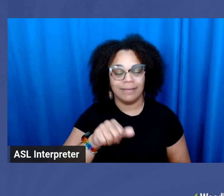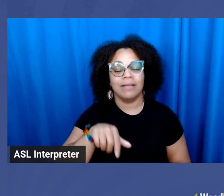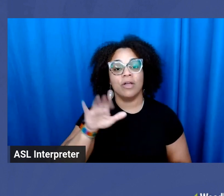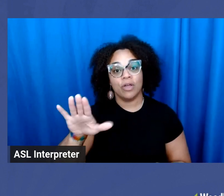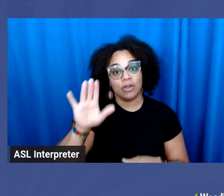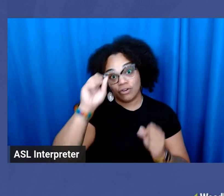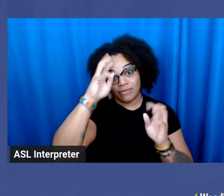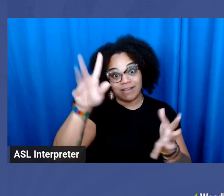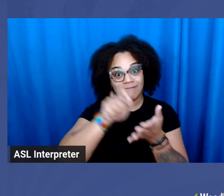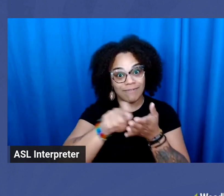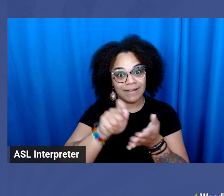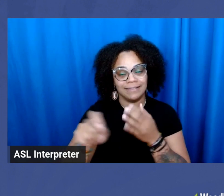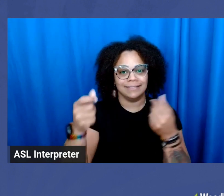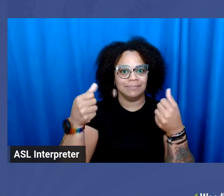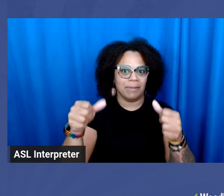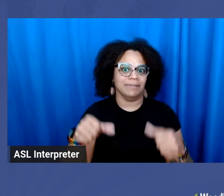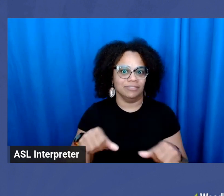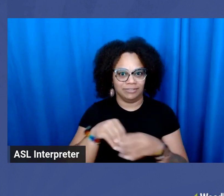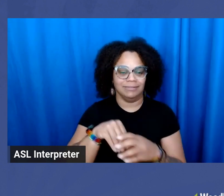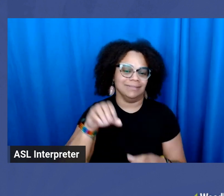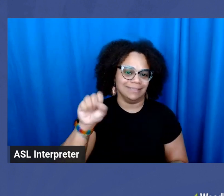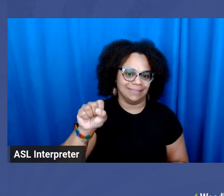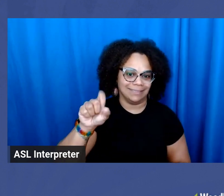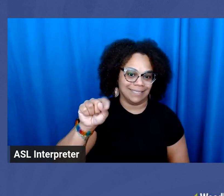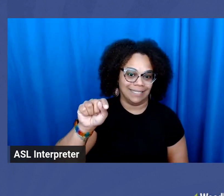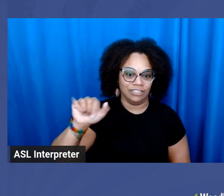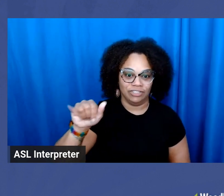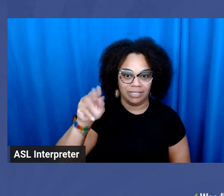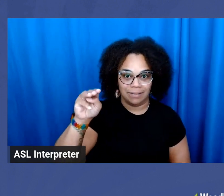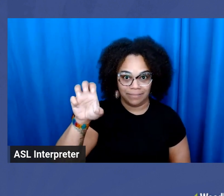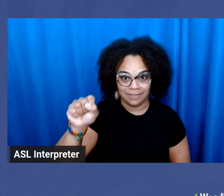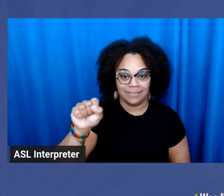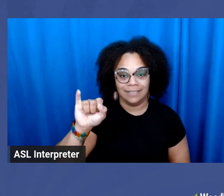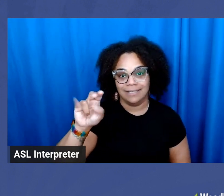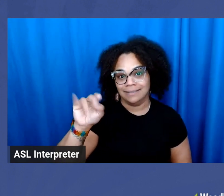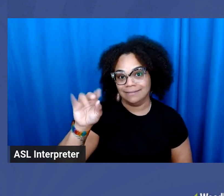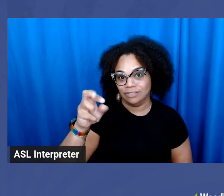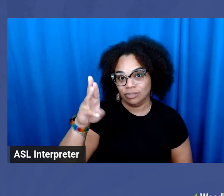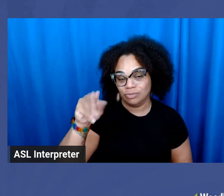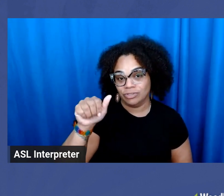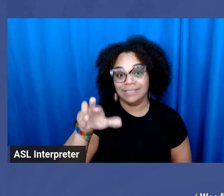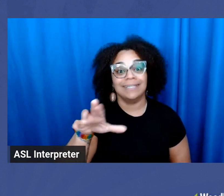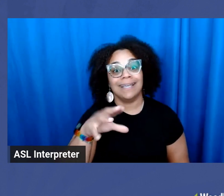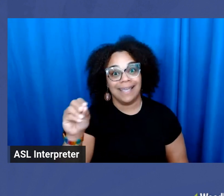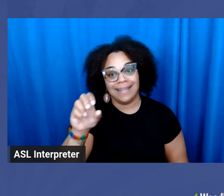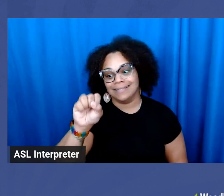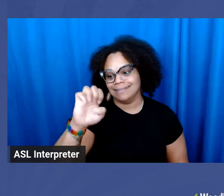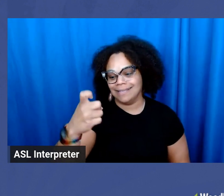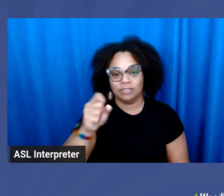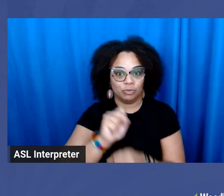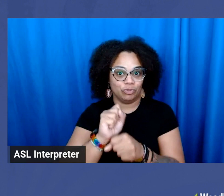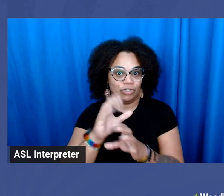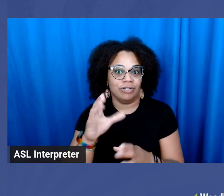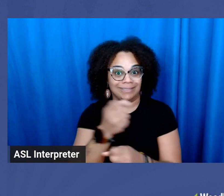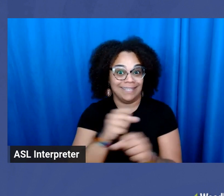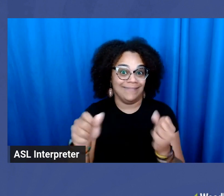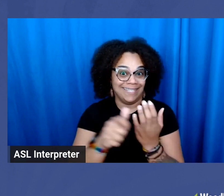St. James Infirmary and Red Umbrella Ride's Sex Worker Safety Zine. Introducing